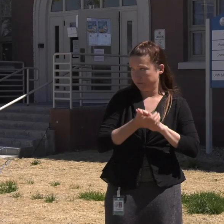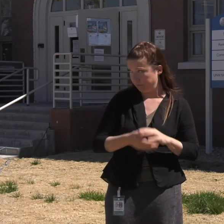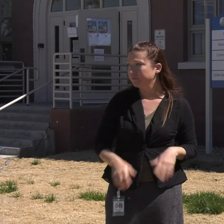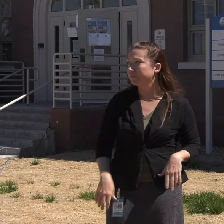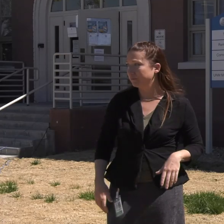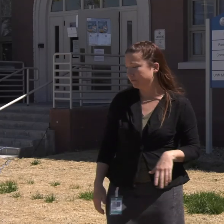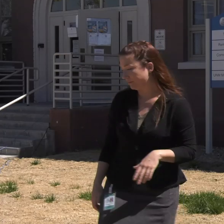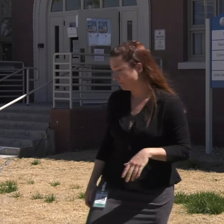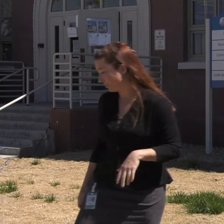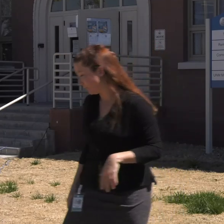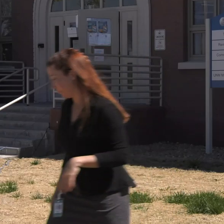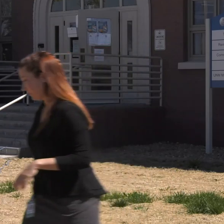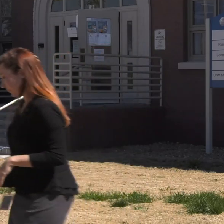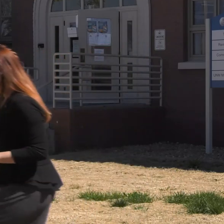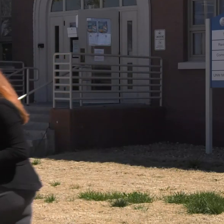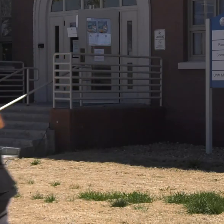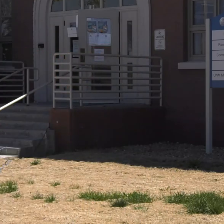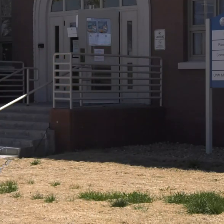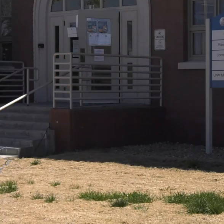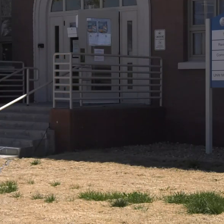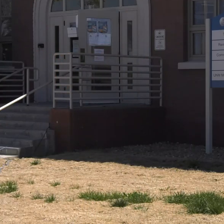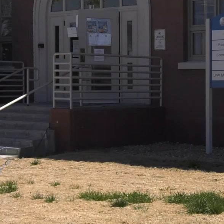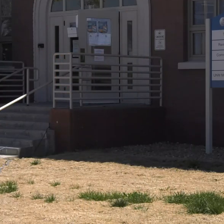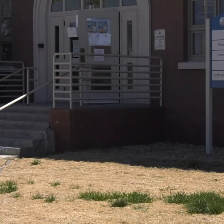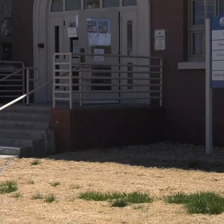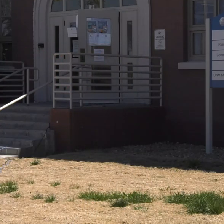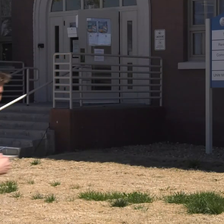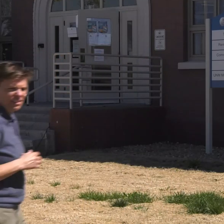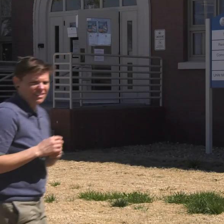So last week the governor said that she was going to talk to mayors